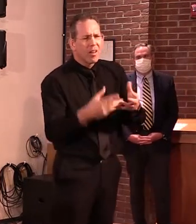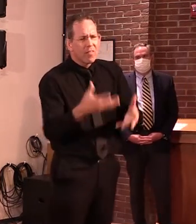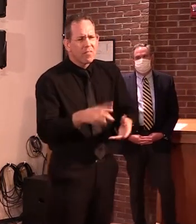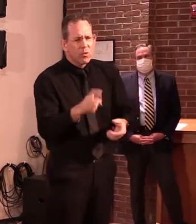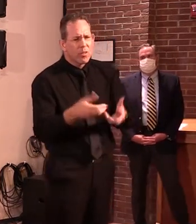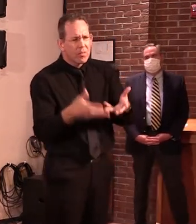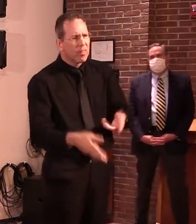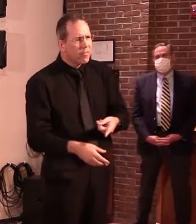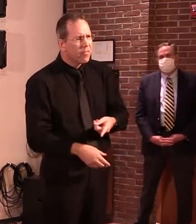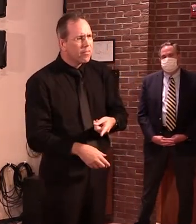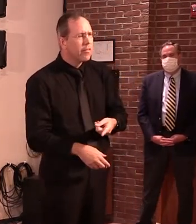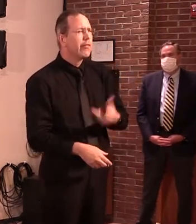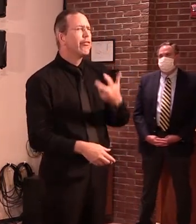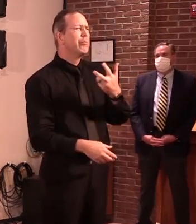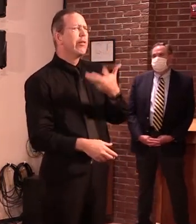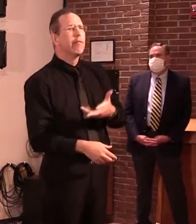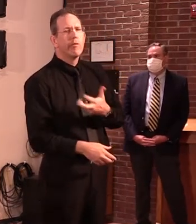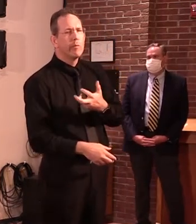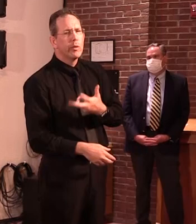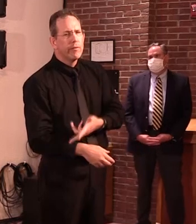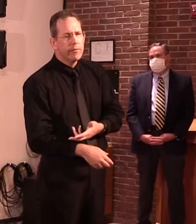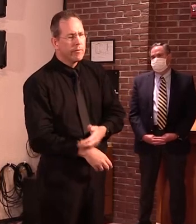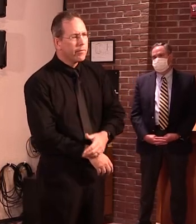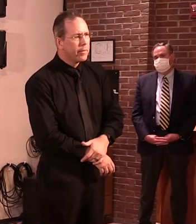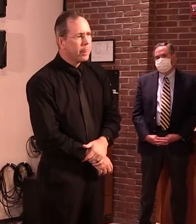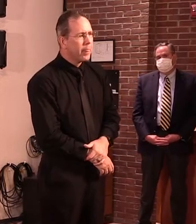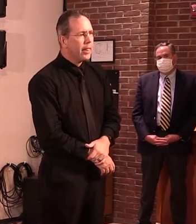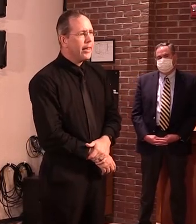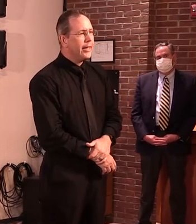Three more. We're in overtime here. Yeah.